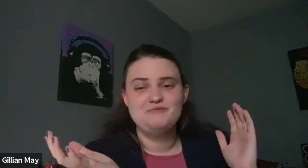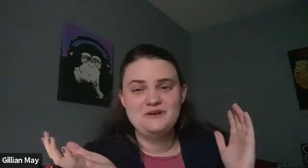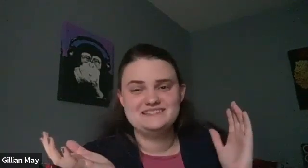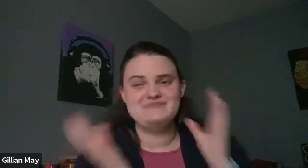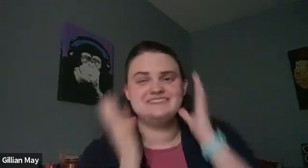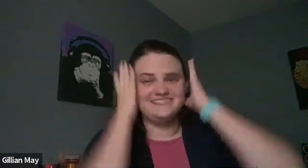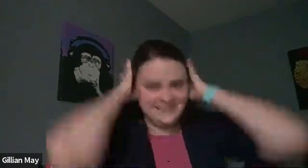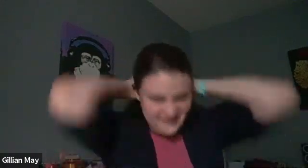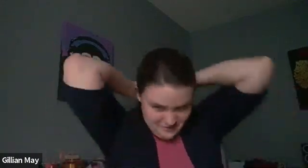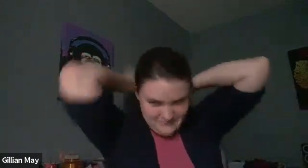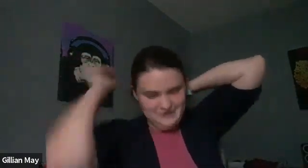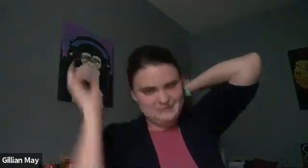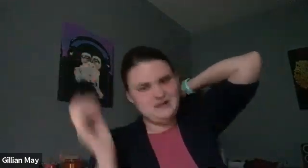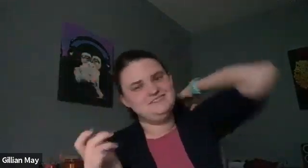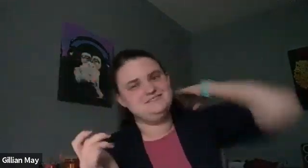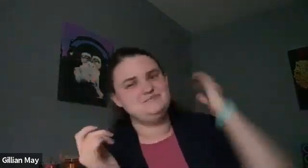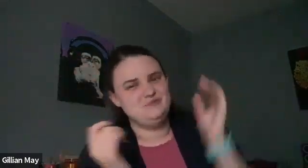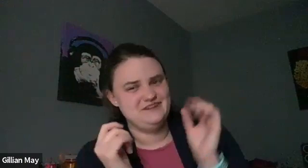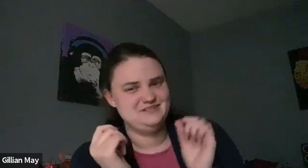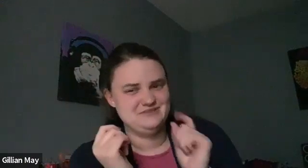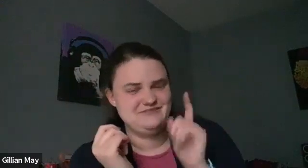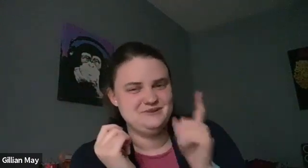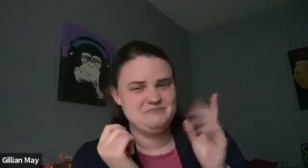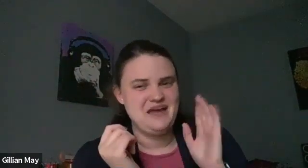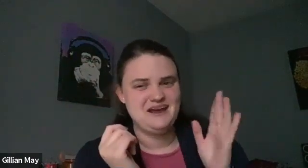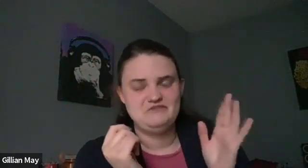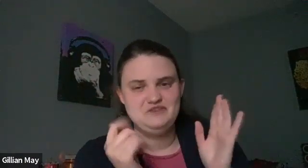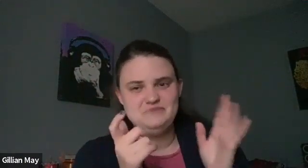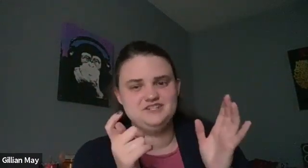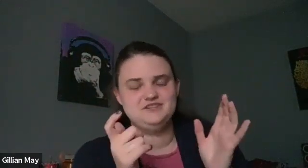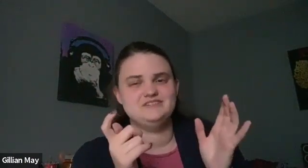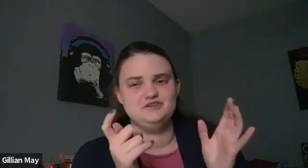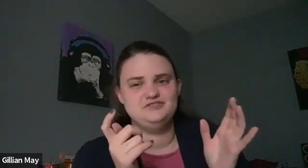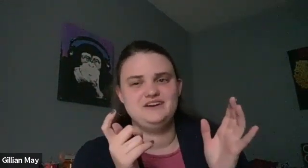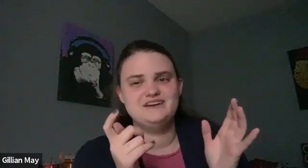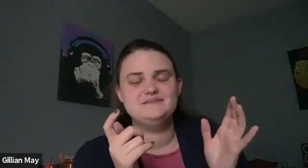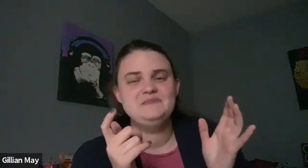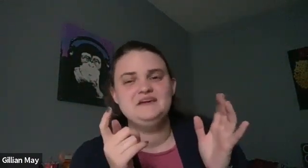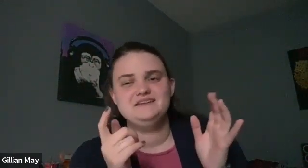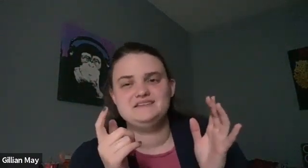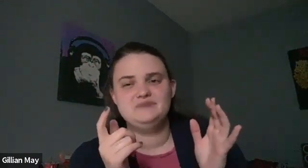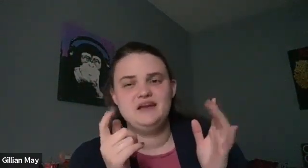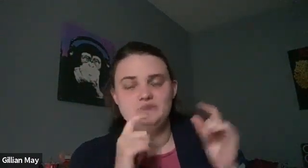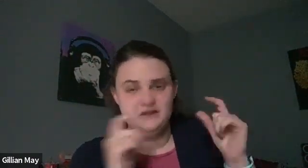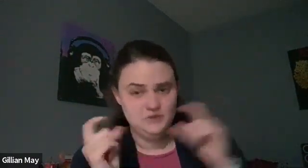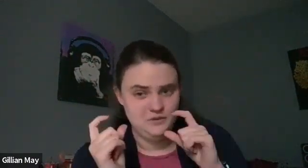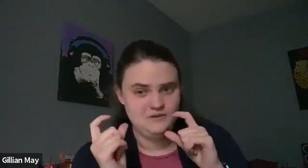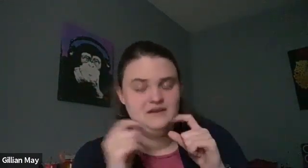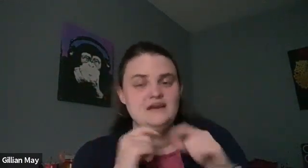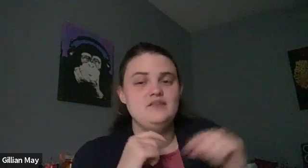as I'm listing. Oh, we will have to do some more vegetables. I feel bad how few vegetables I showed you guys. Because then we had corn, and then we